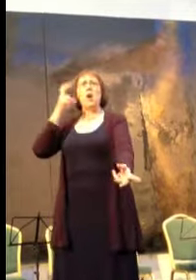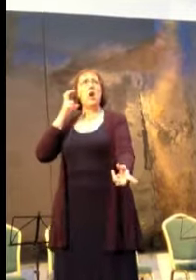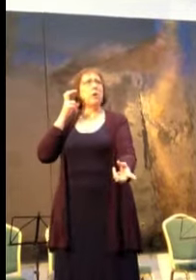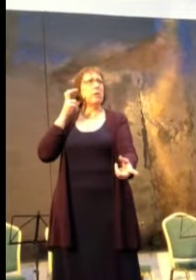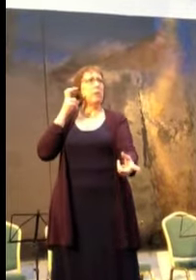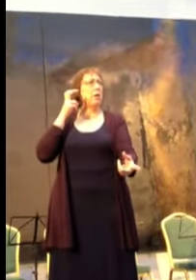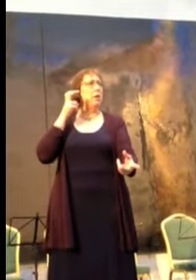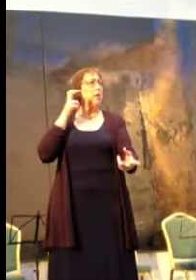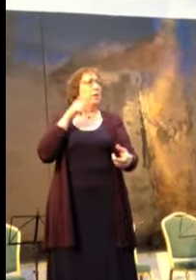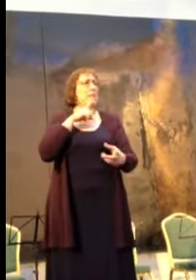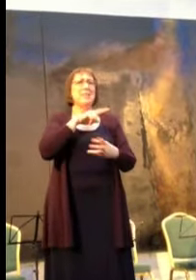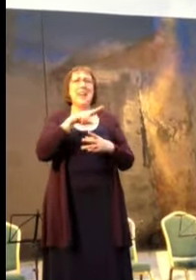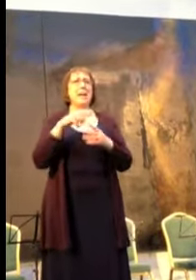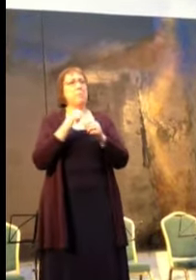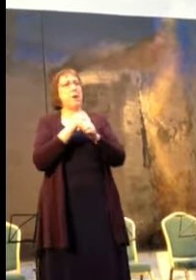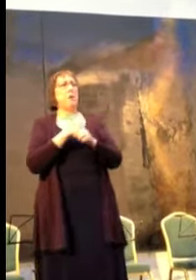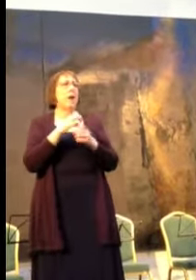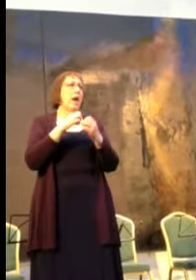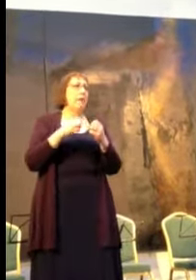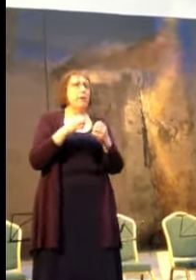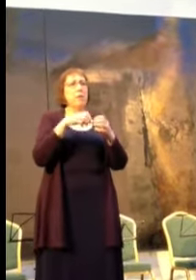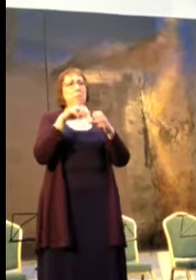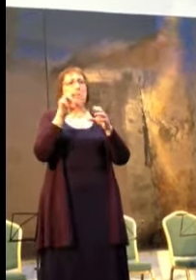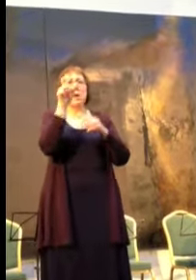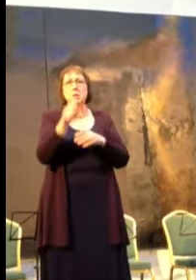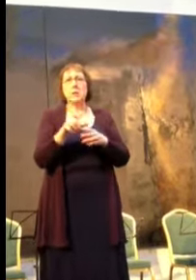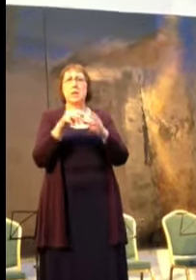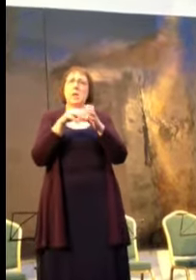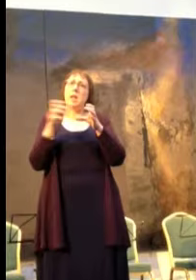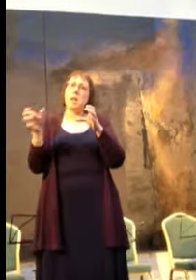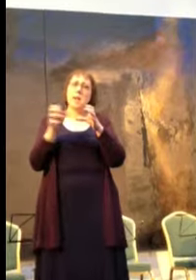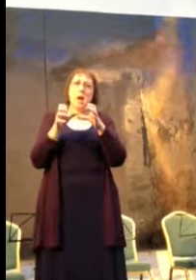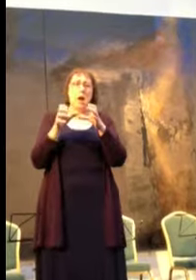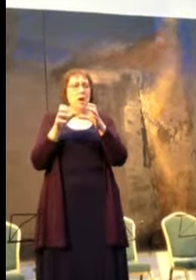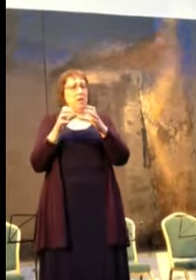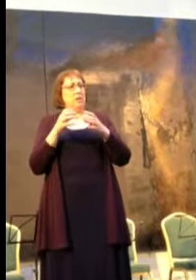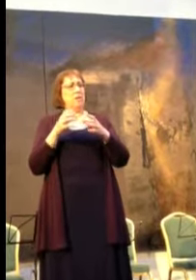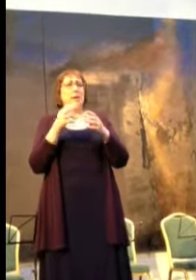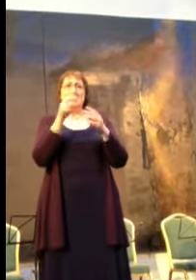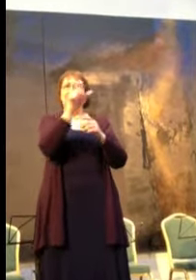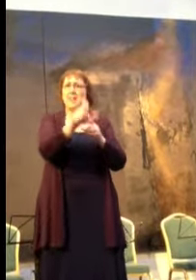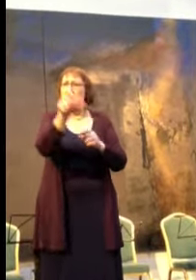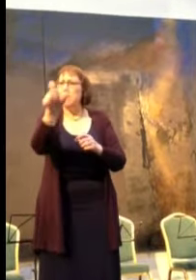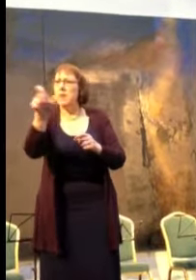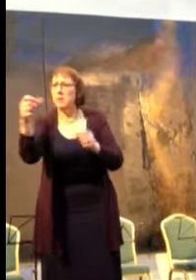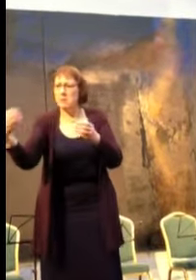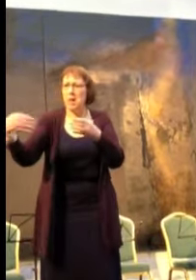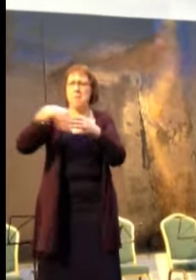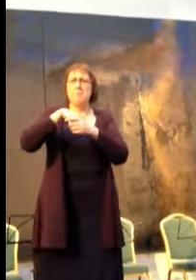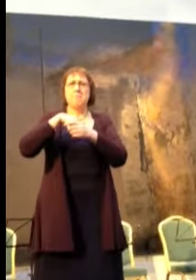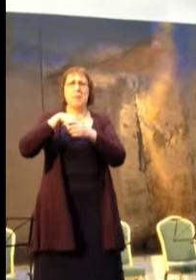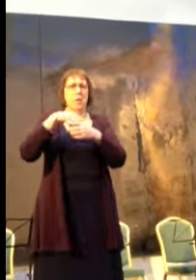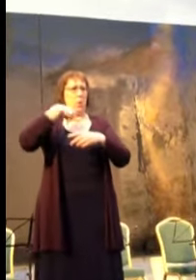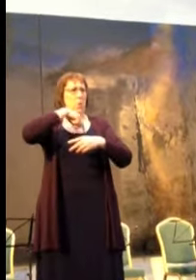a case of every single exclusion having to be faced and removed. It rather should be that the starting